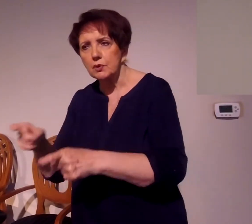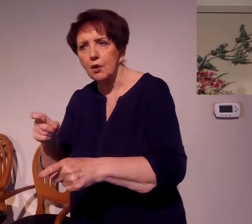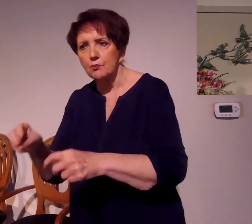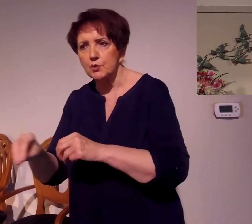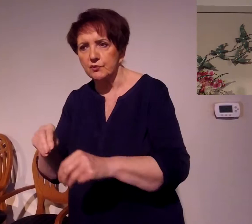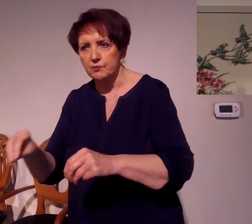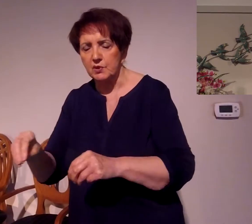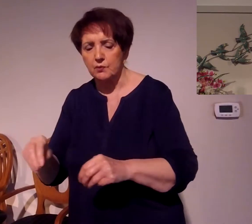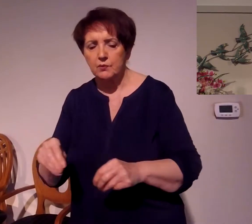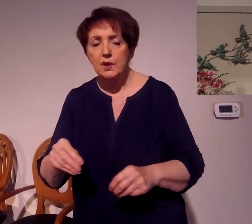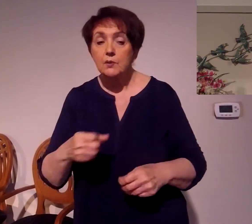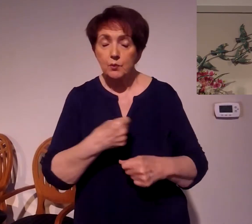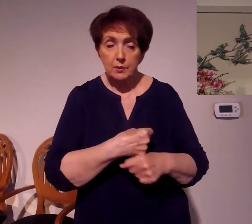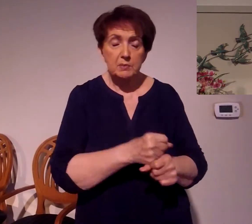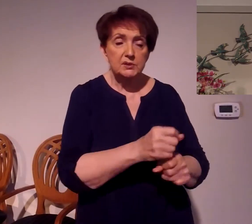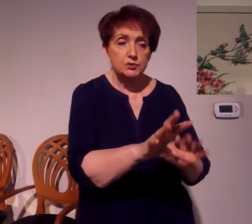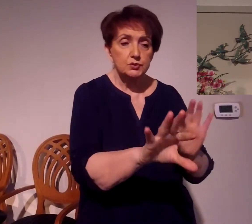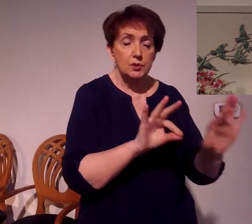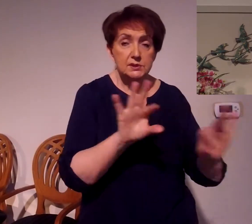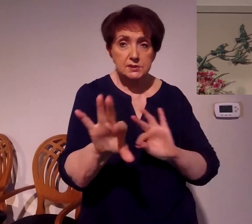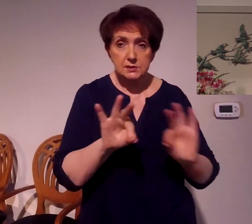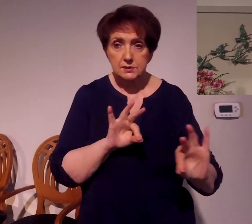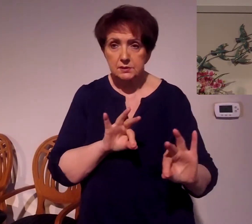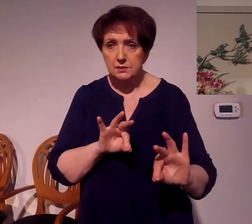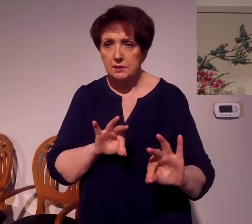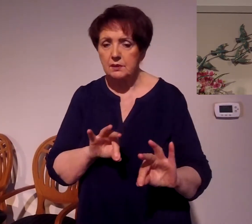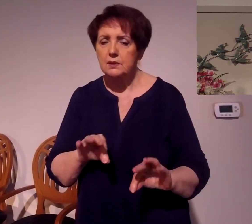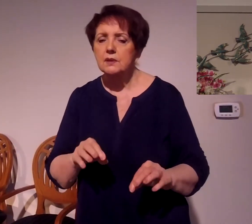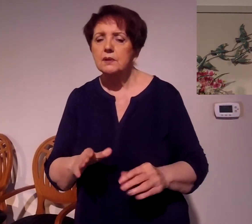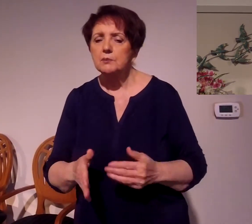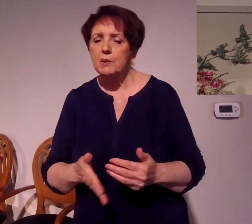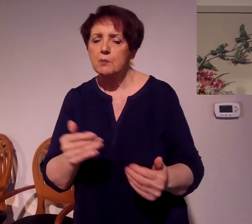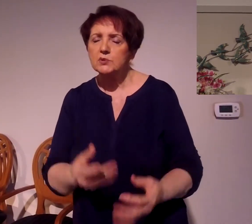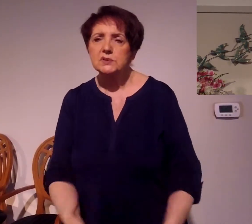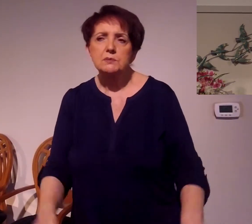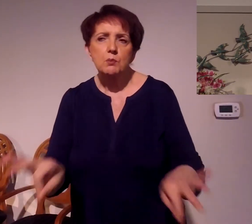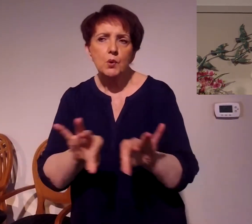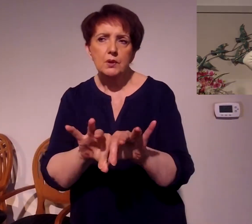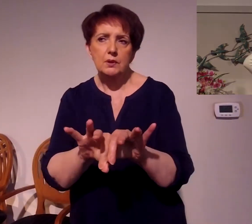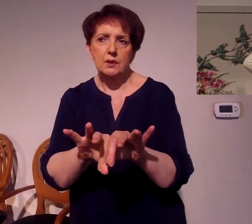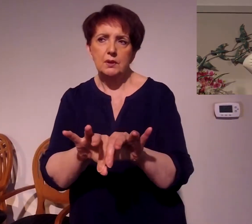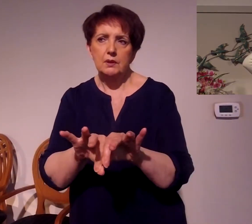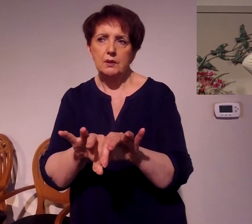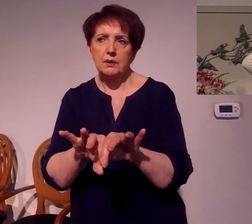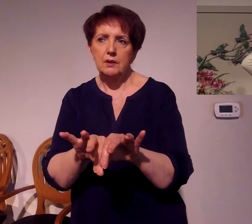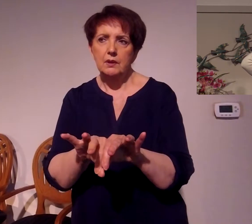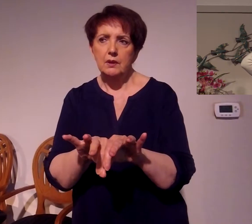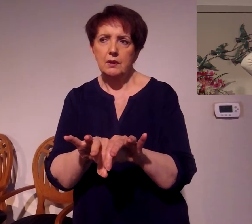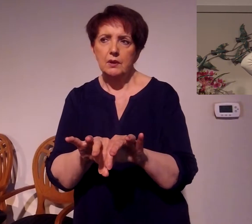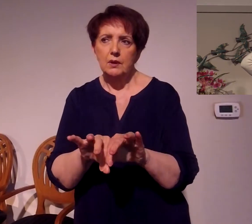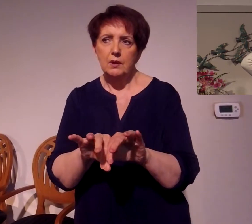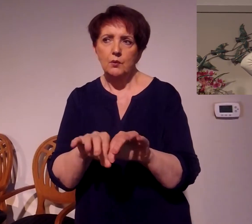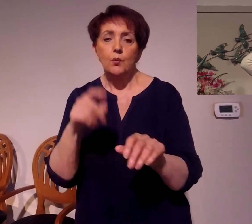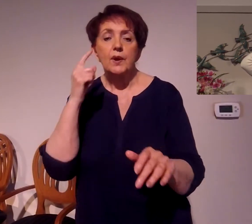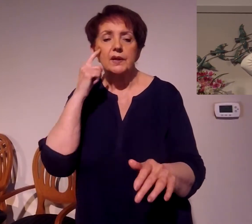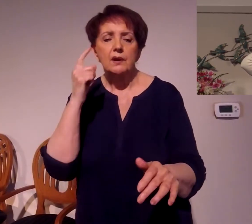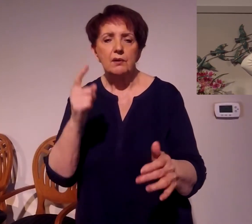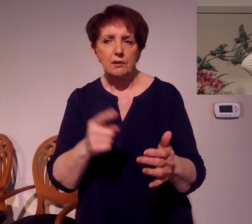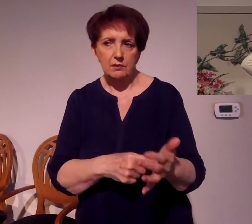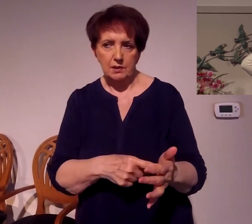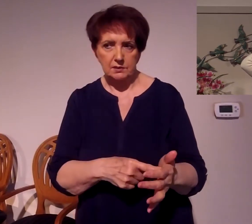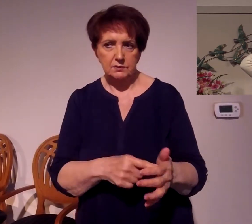the ability to make choices and decide things. But most importantly, we can notice these